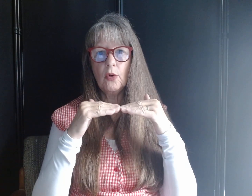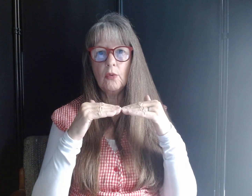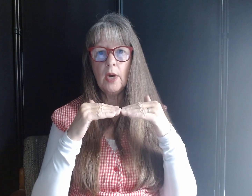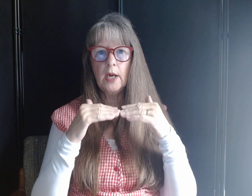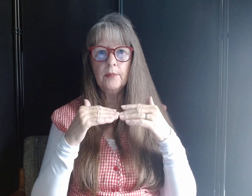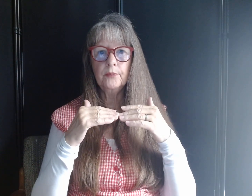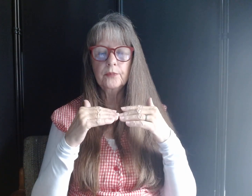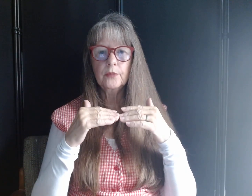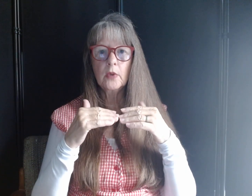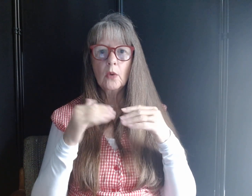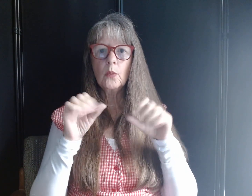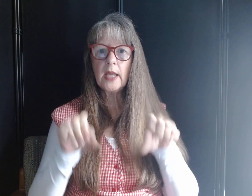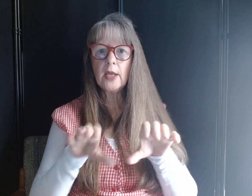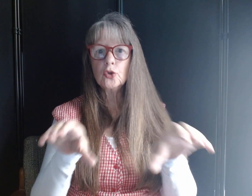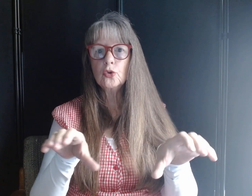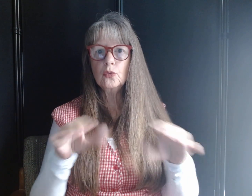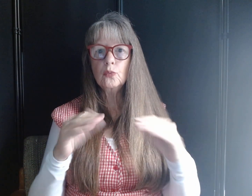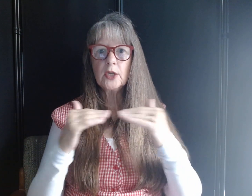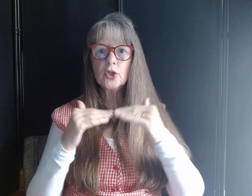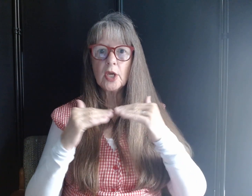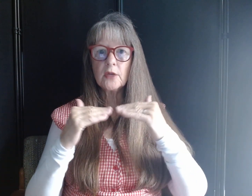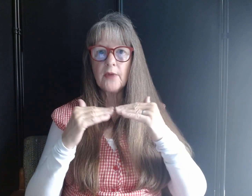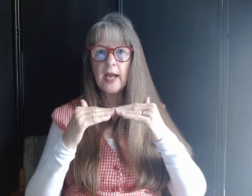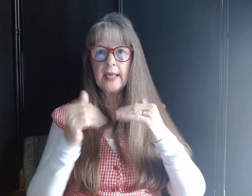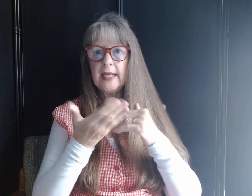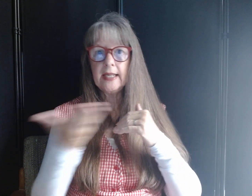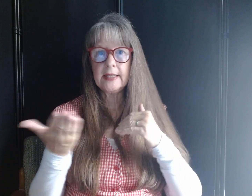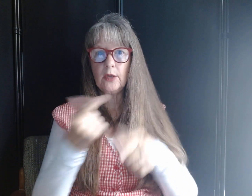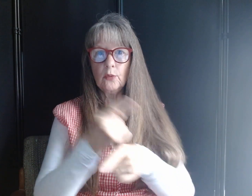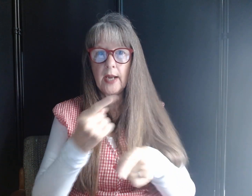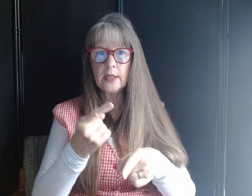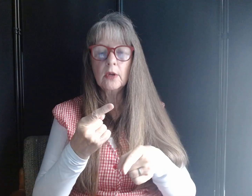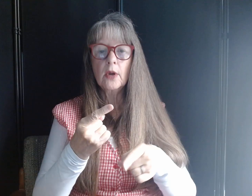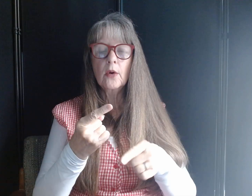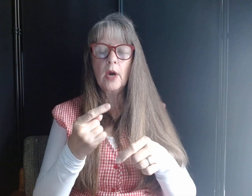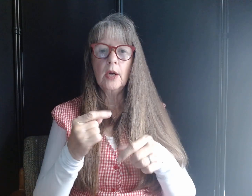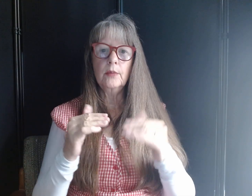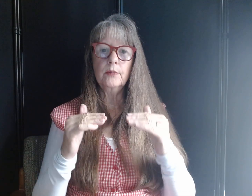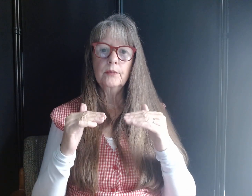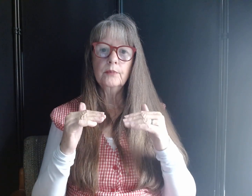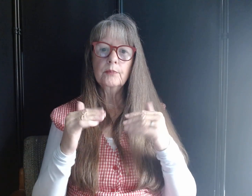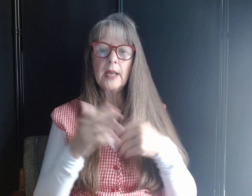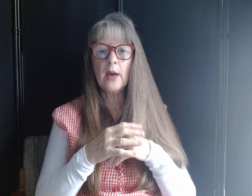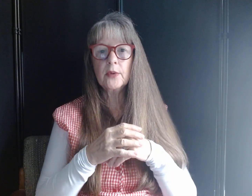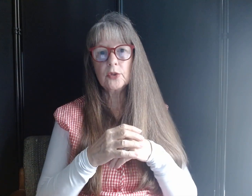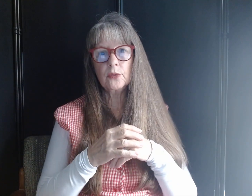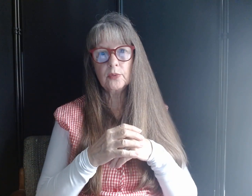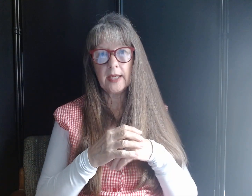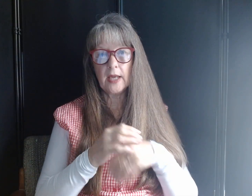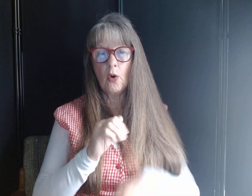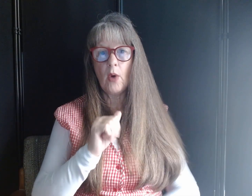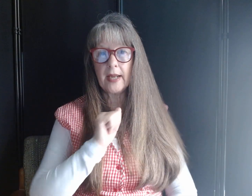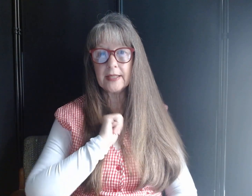so we can justify anything, right? Um, but I would do like, oh, I can